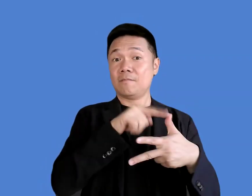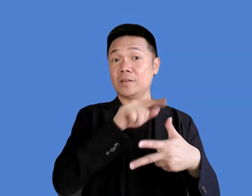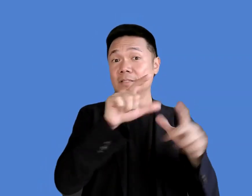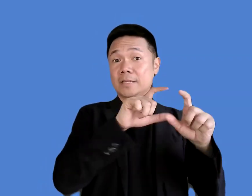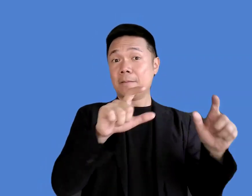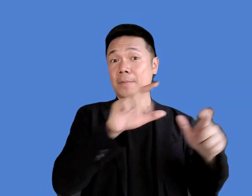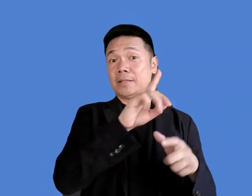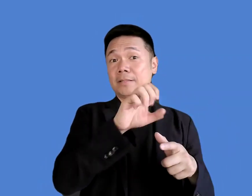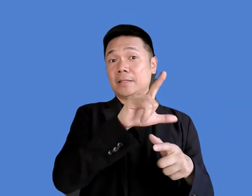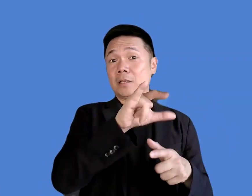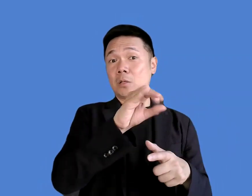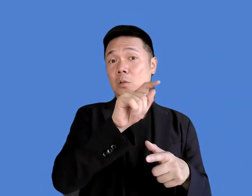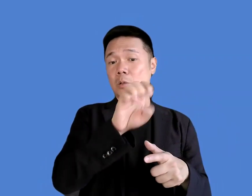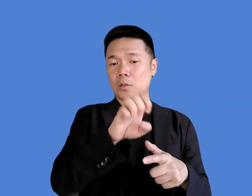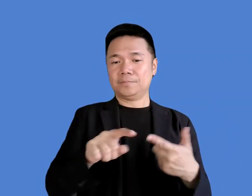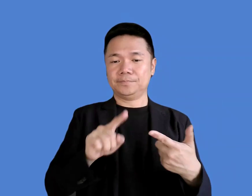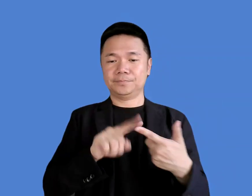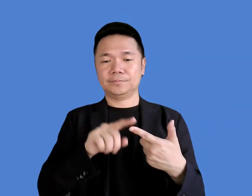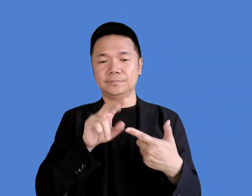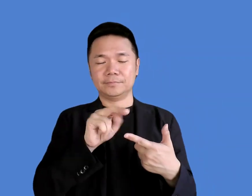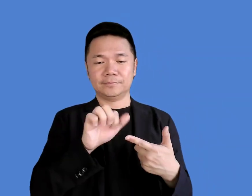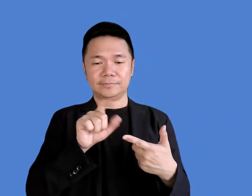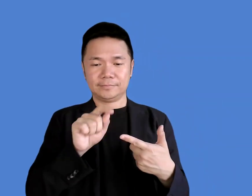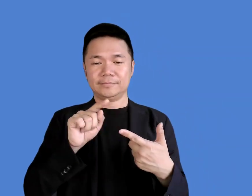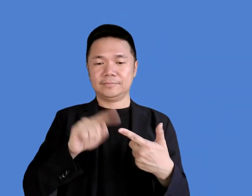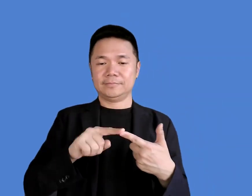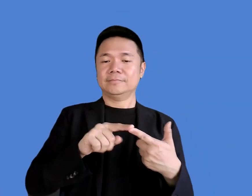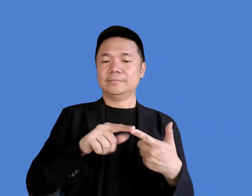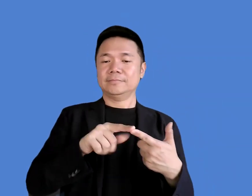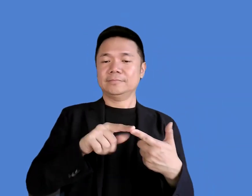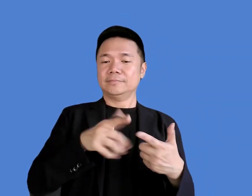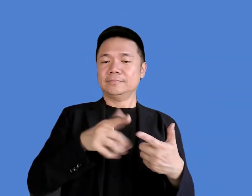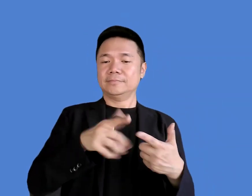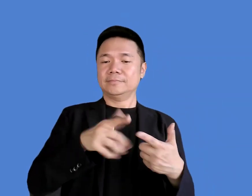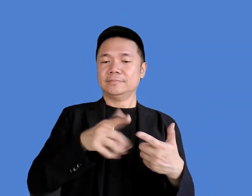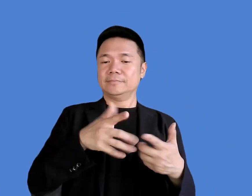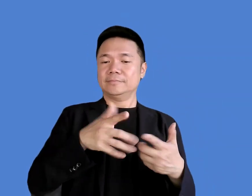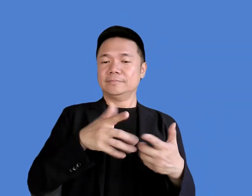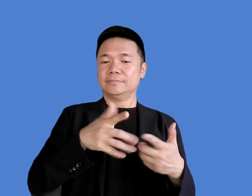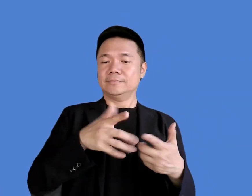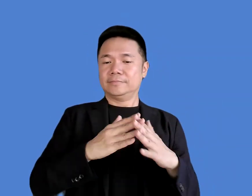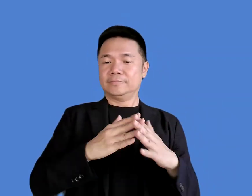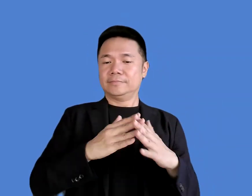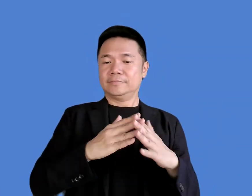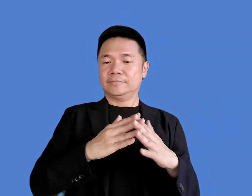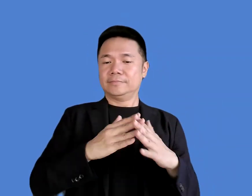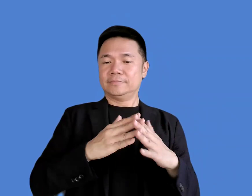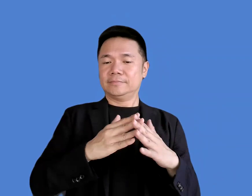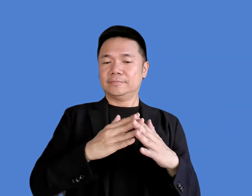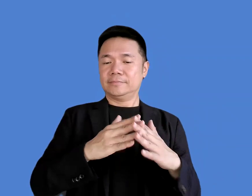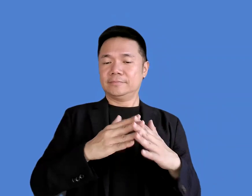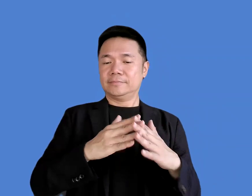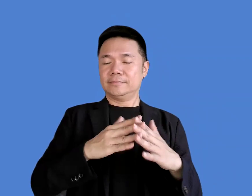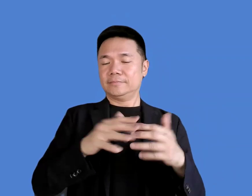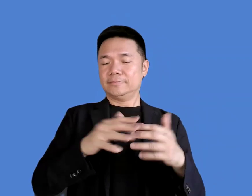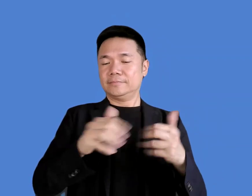Asia, Net Supatravanit, who's the co-founder of Isla Generation and CEO of Ally App, and Emil